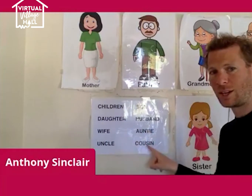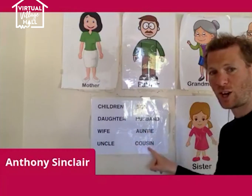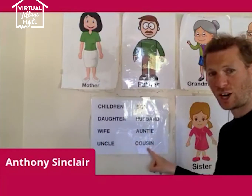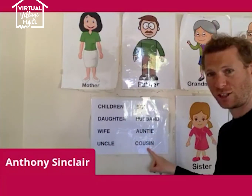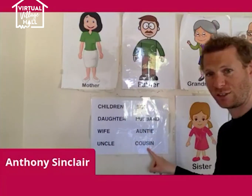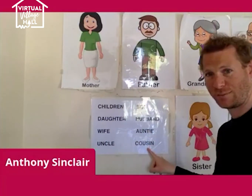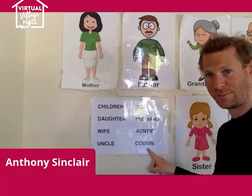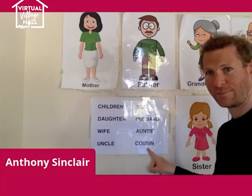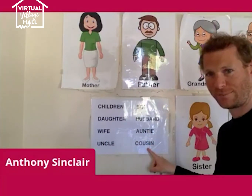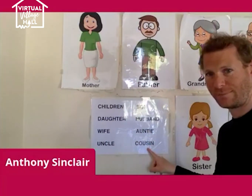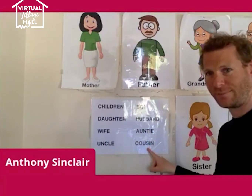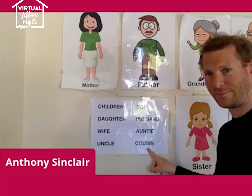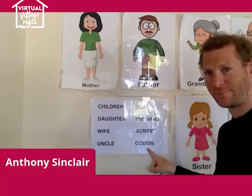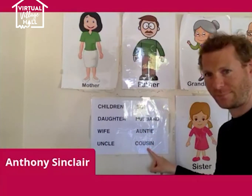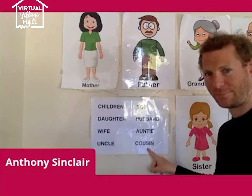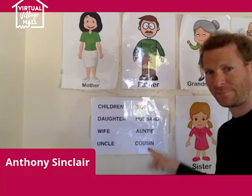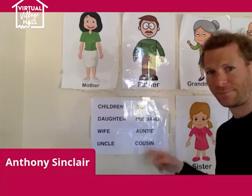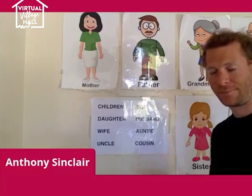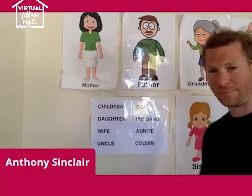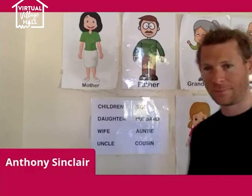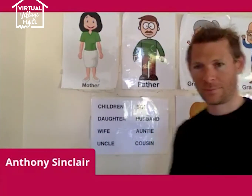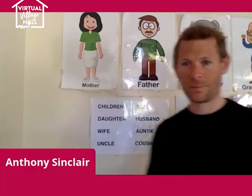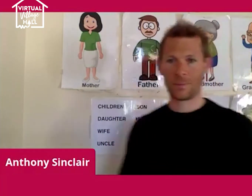auntie, uncle, and cousin.